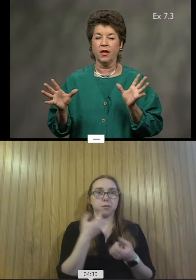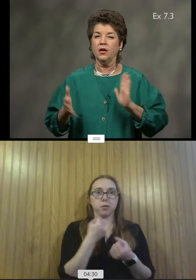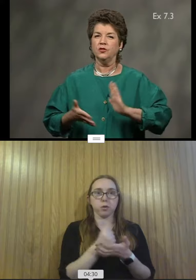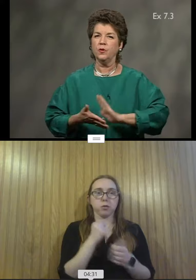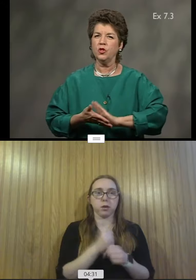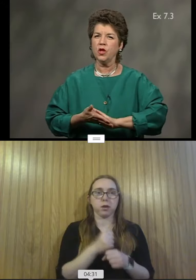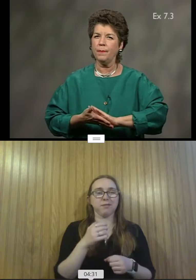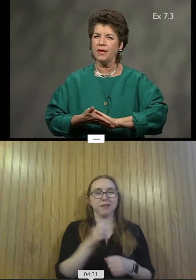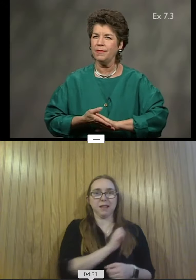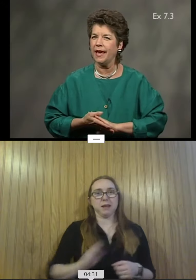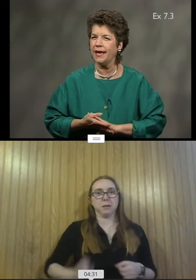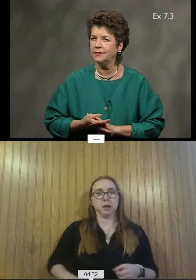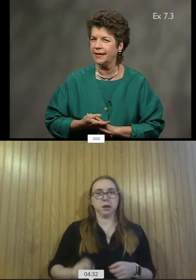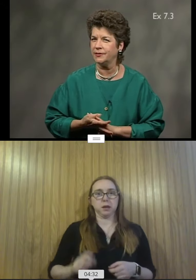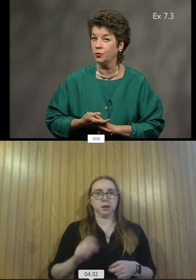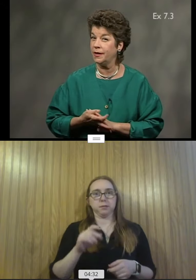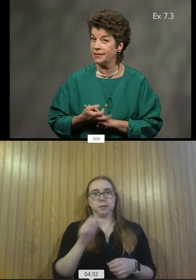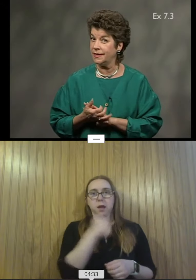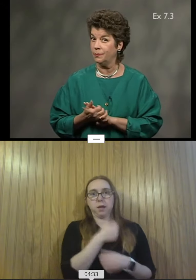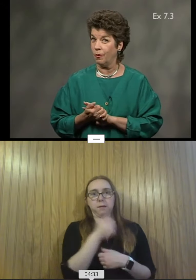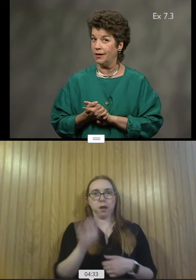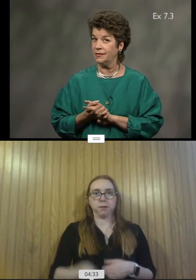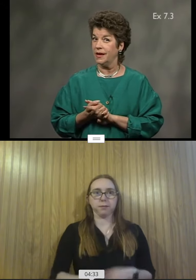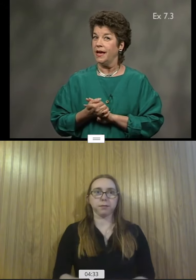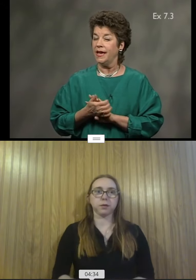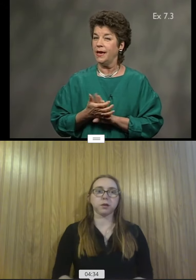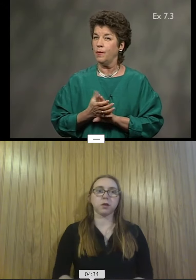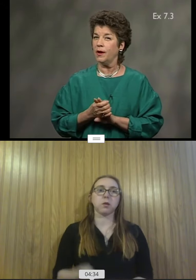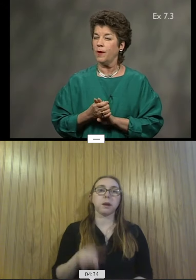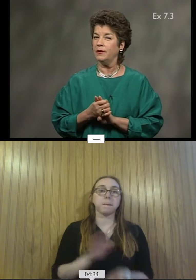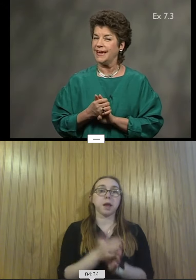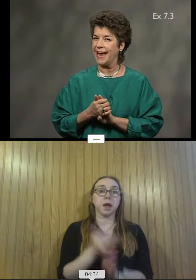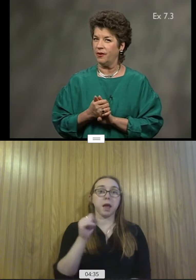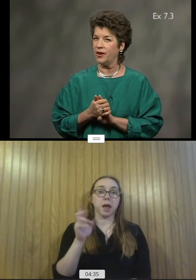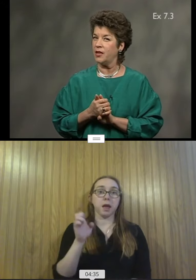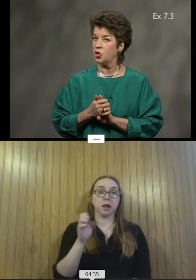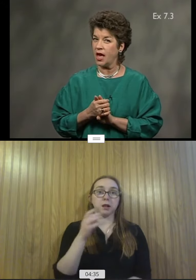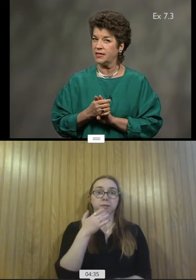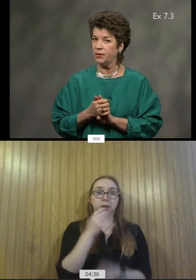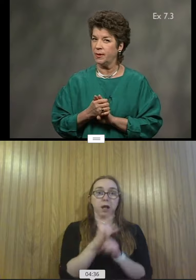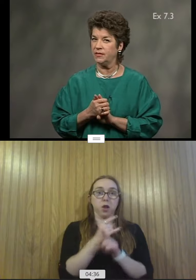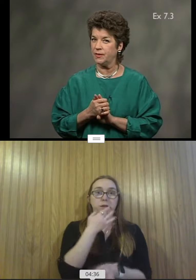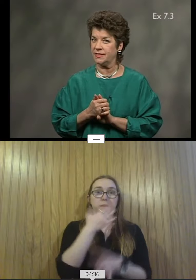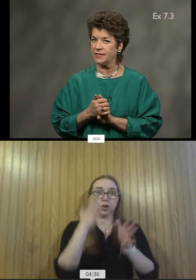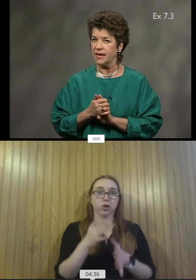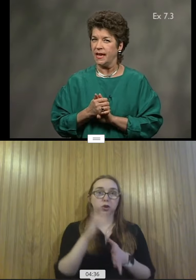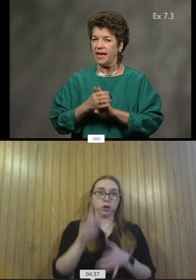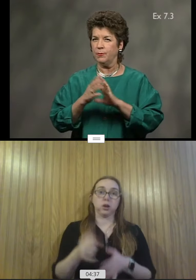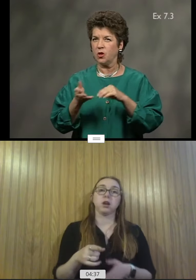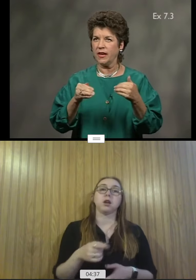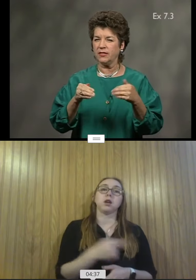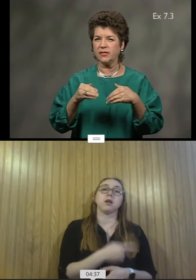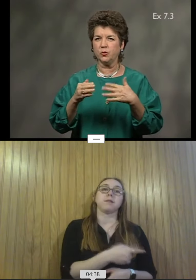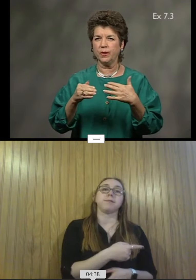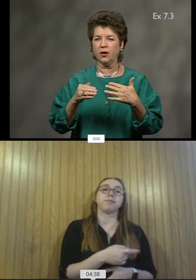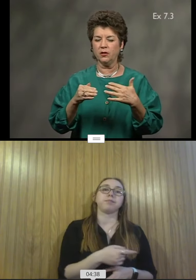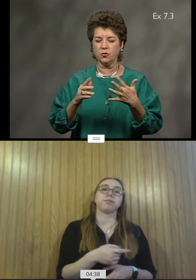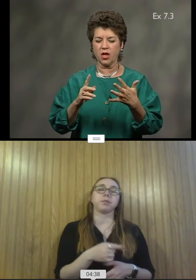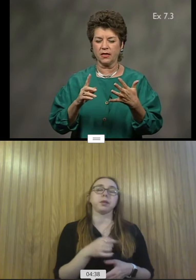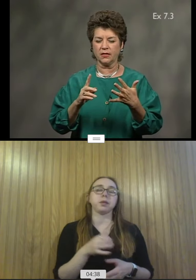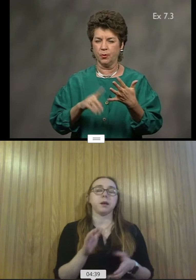loved. So when John became the ale taster, what he did was he went around town and checked everybody's business. It was called ale taster,